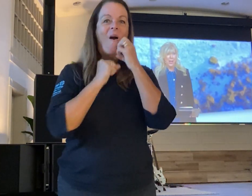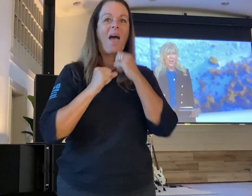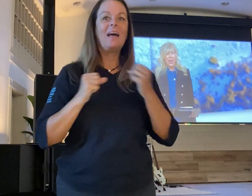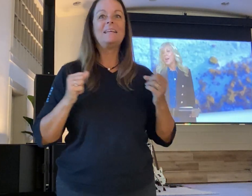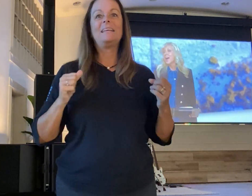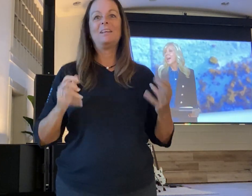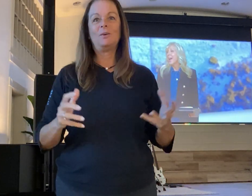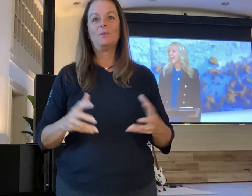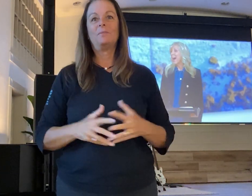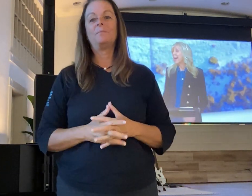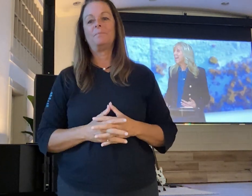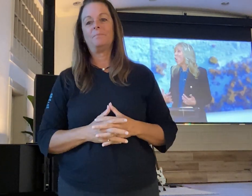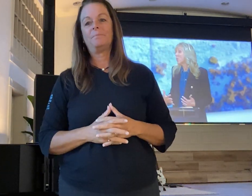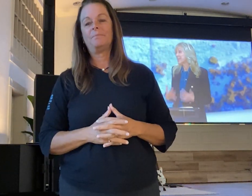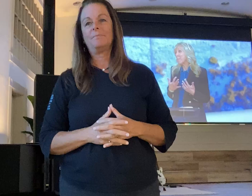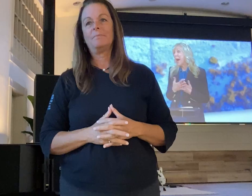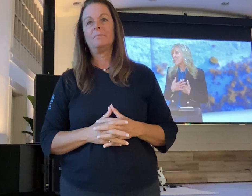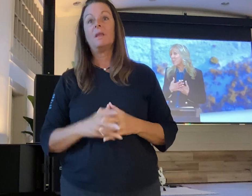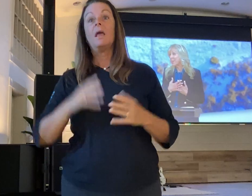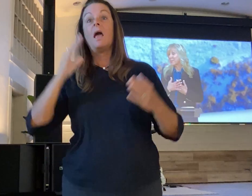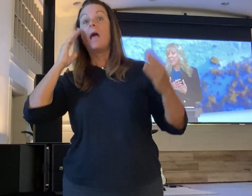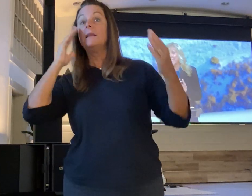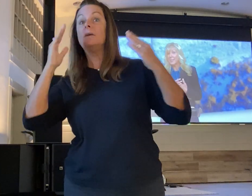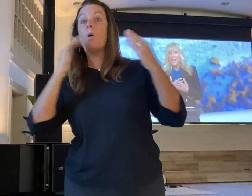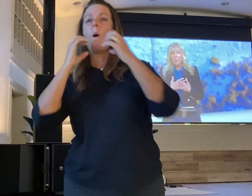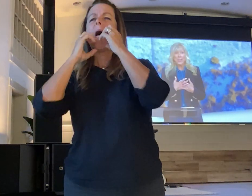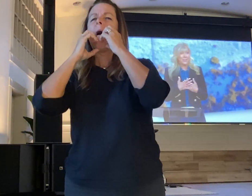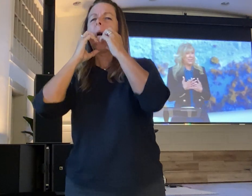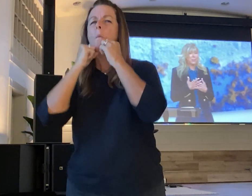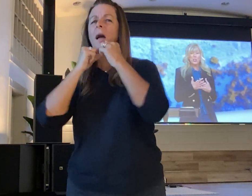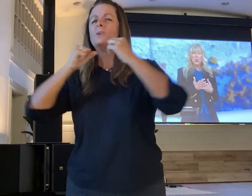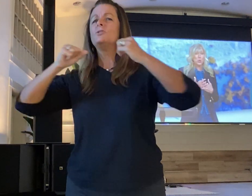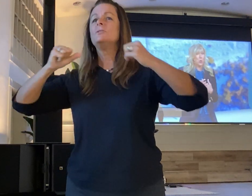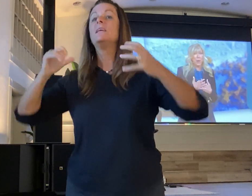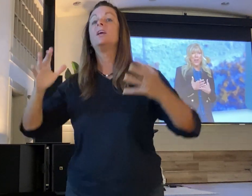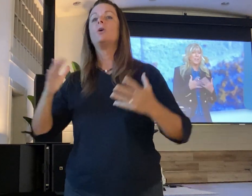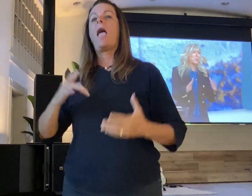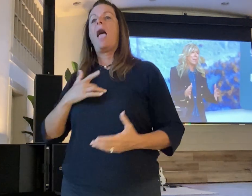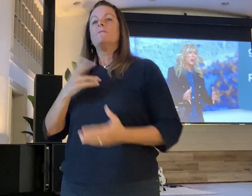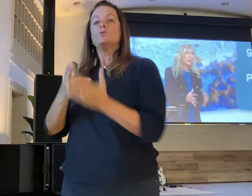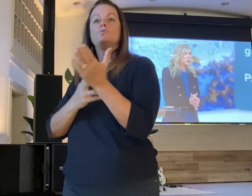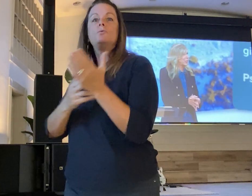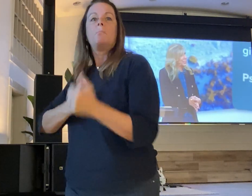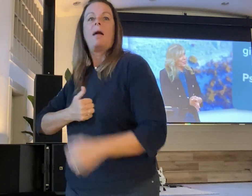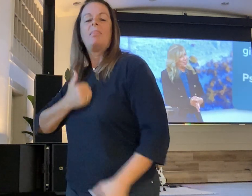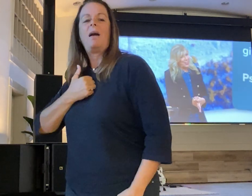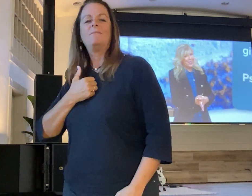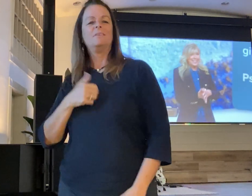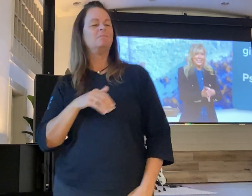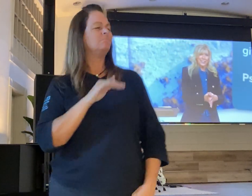missing out on. And I know this. I'm passionate about this because this has been so true in my life.